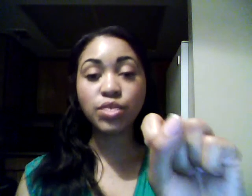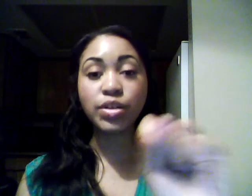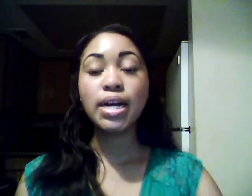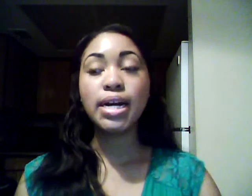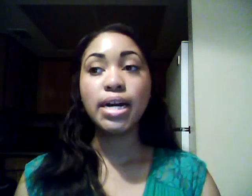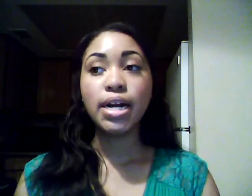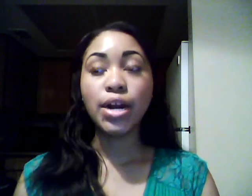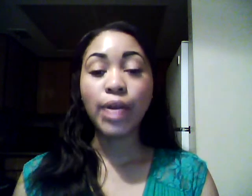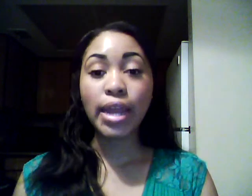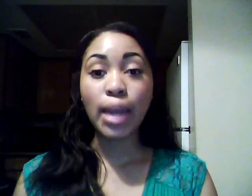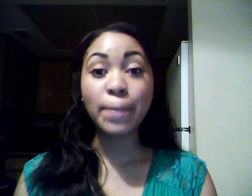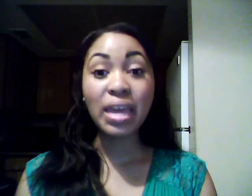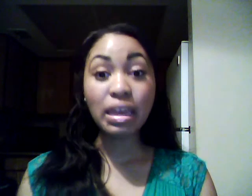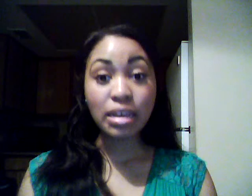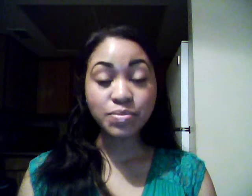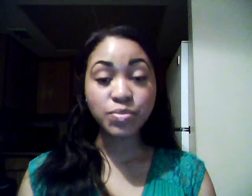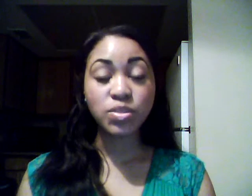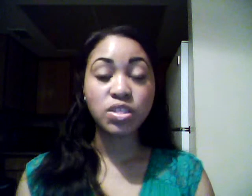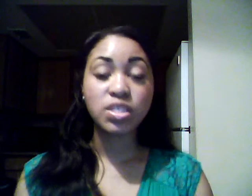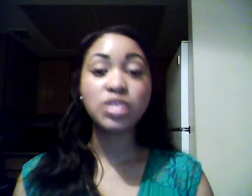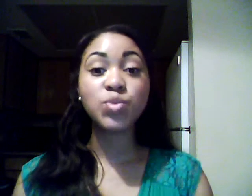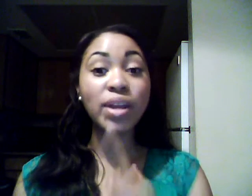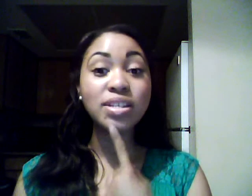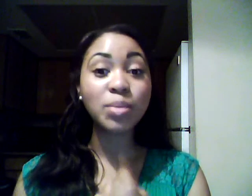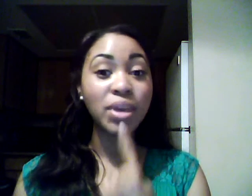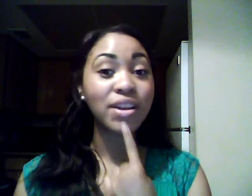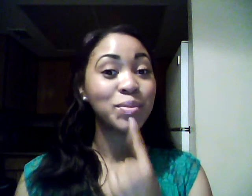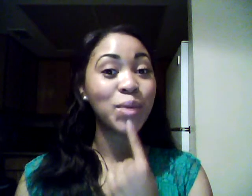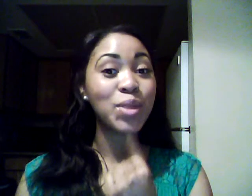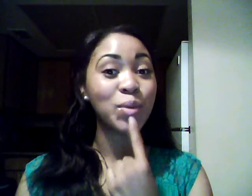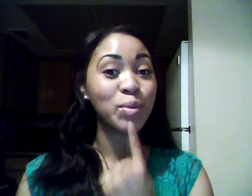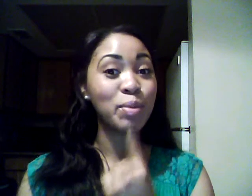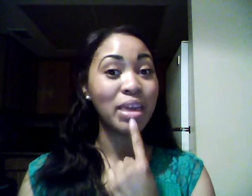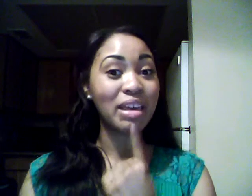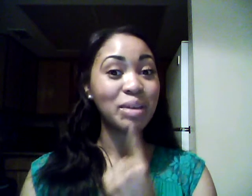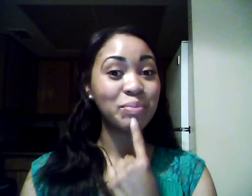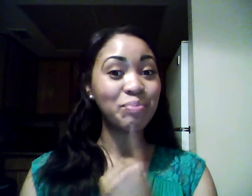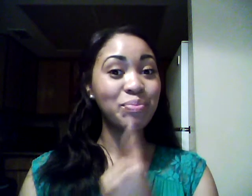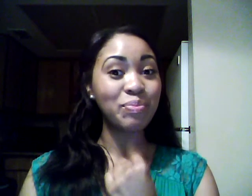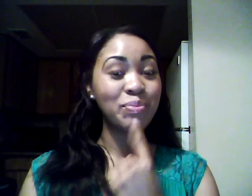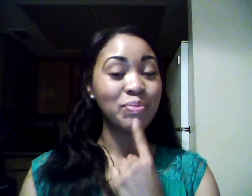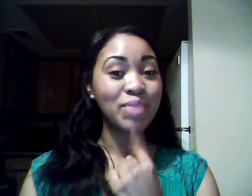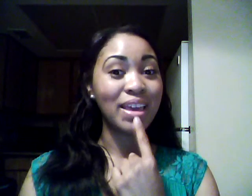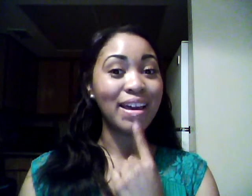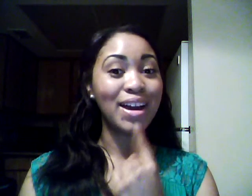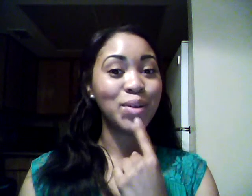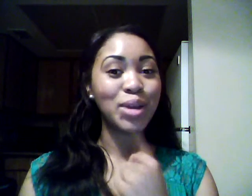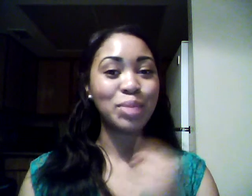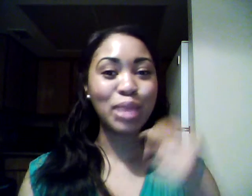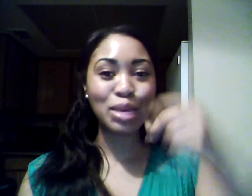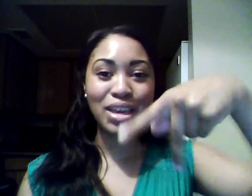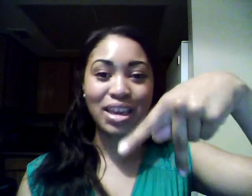Silver. All right, now pink. Since red is up here, what do you think will be pink? Yeah, we're going to make a